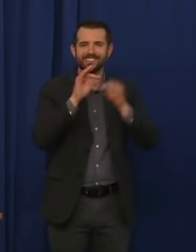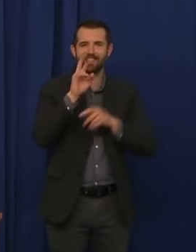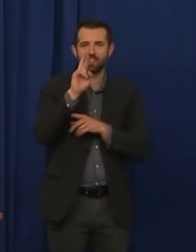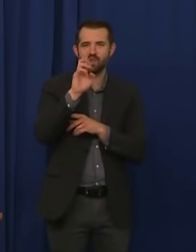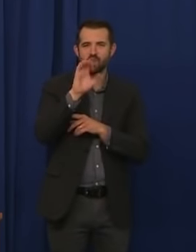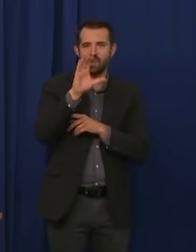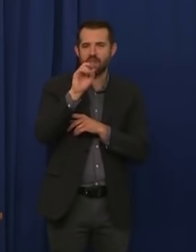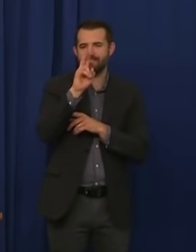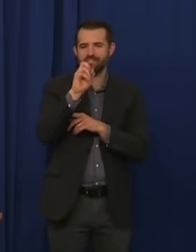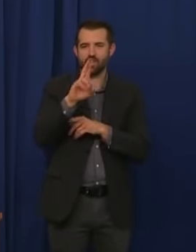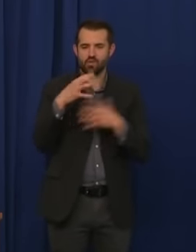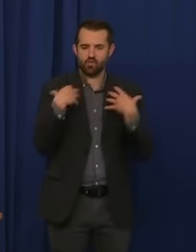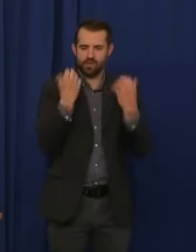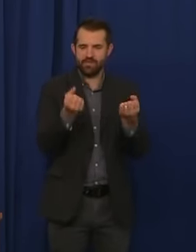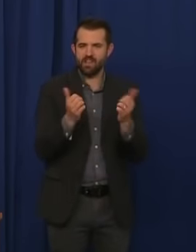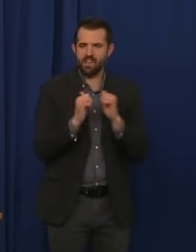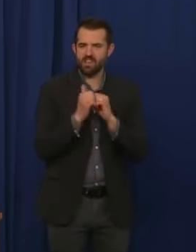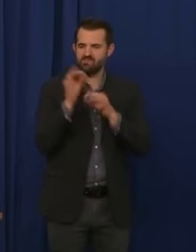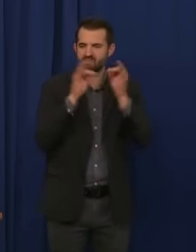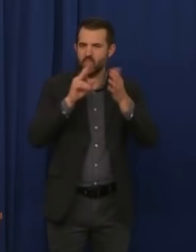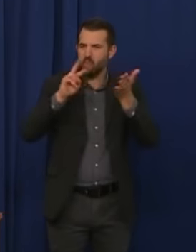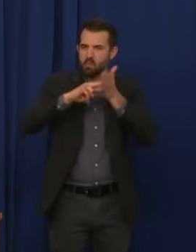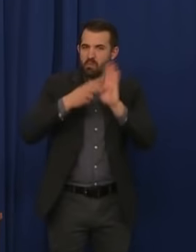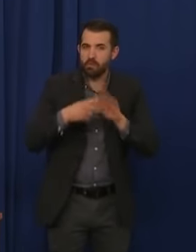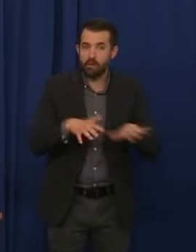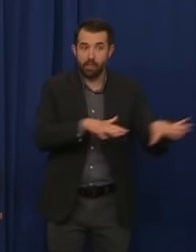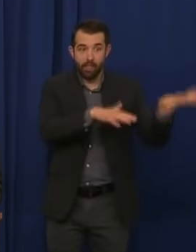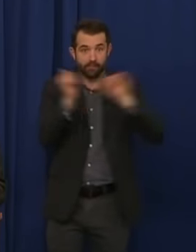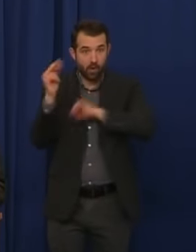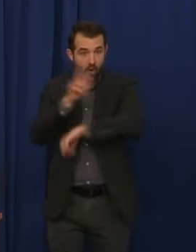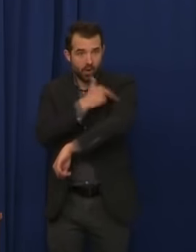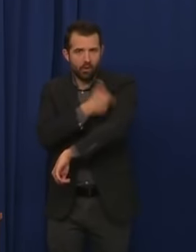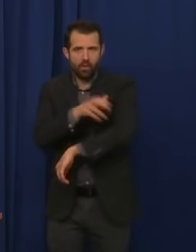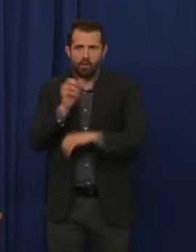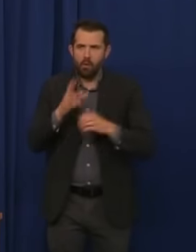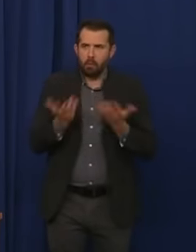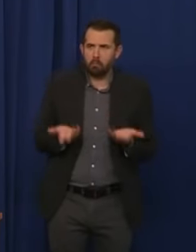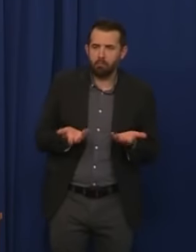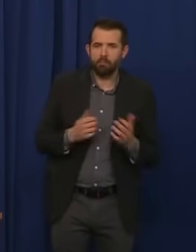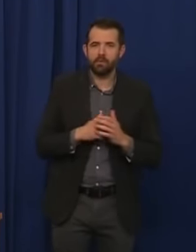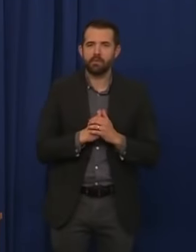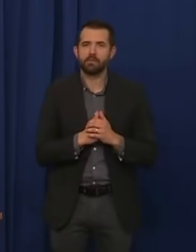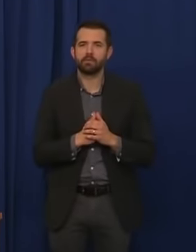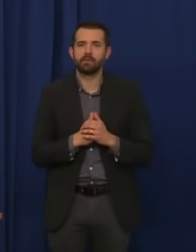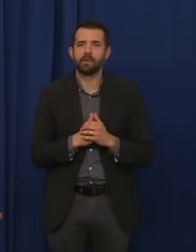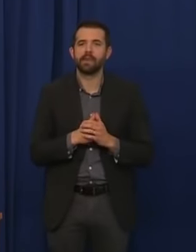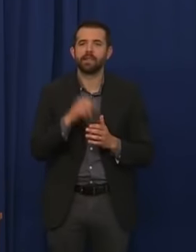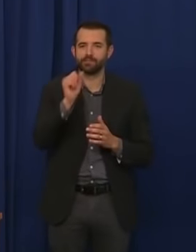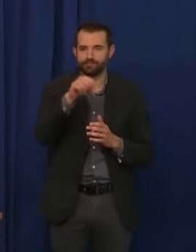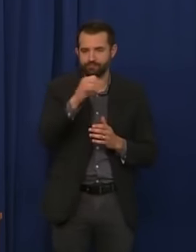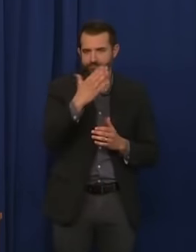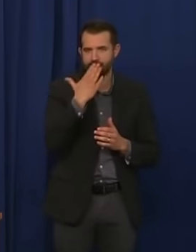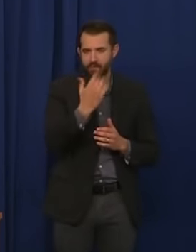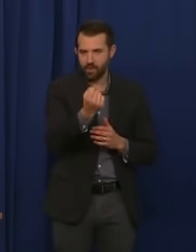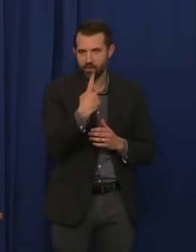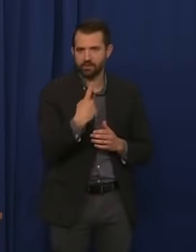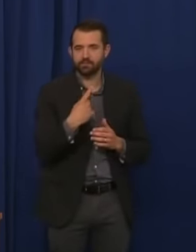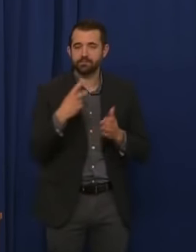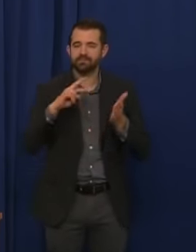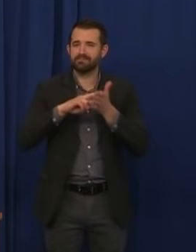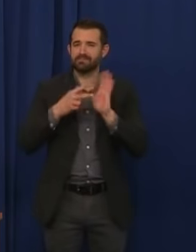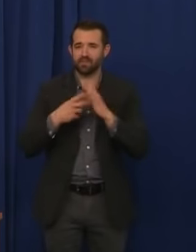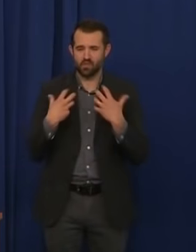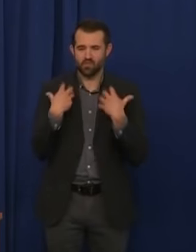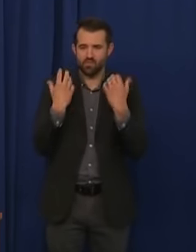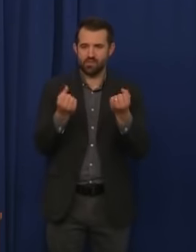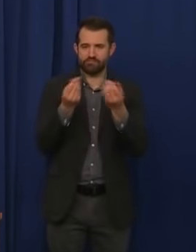hospitalization, or is it, how do you define that? Sure. So Steve's question is, what is meant by recovered? Maine CDC here follows